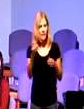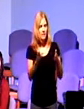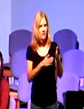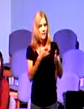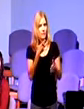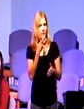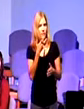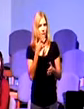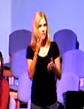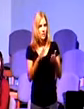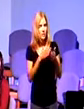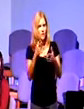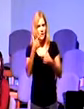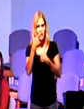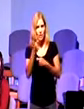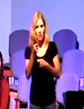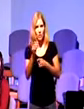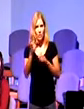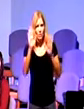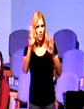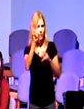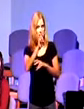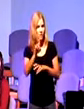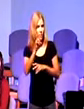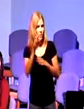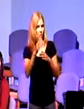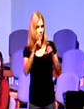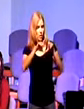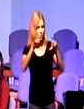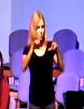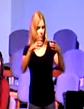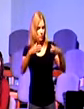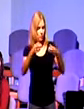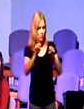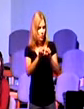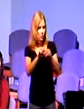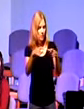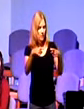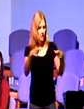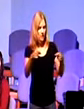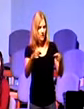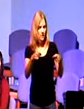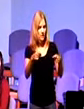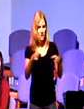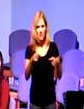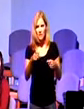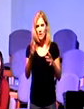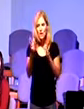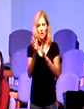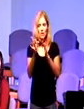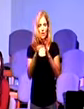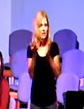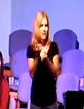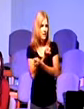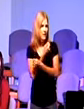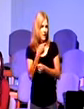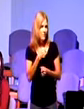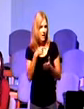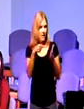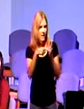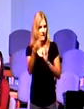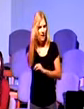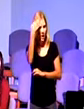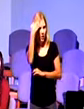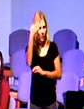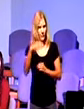that he learned through the greatest journey and through getting a shoebox," and it's that simple little chorus, "Jesus loves me, this I know."